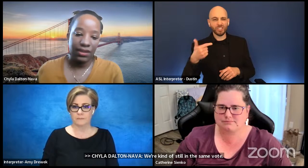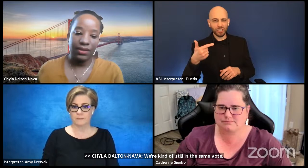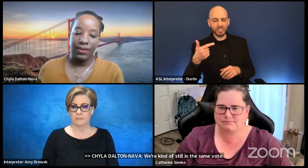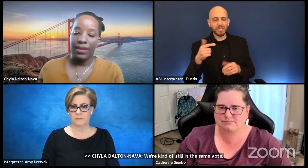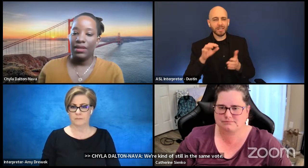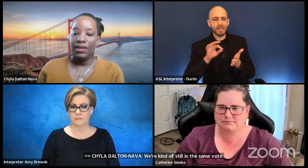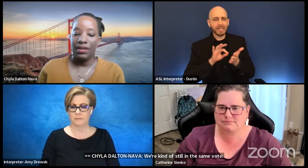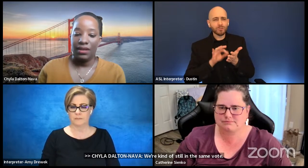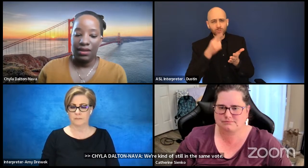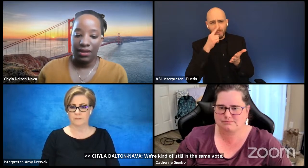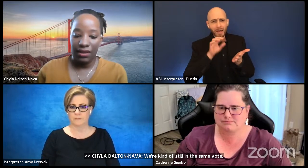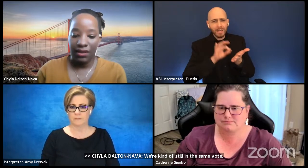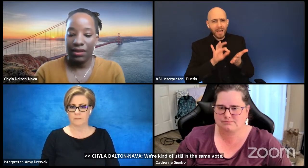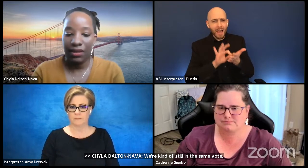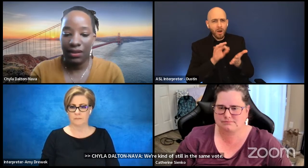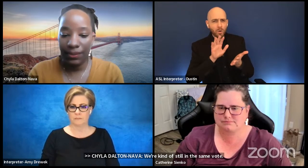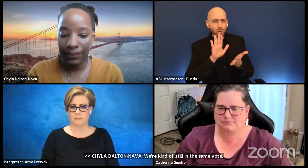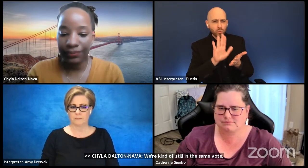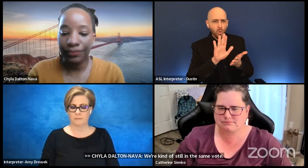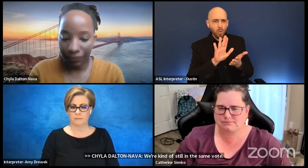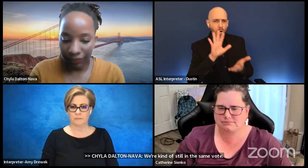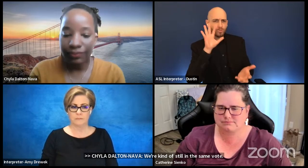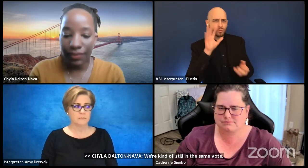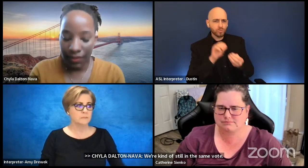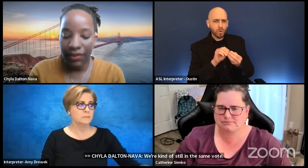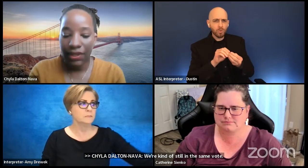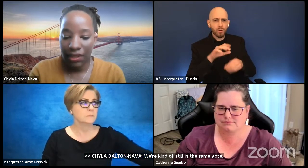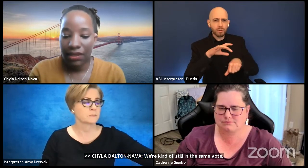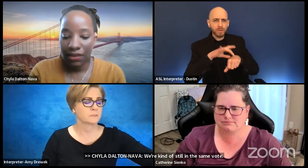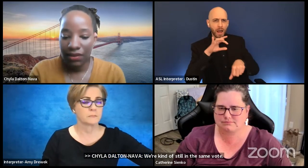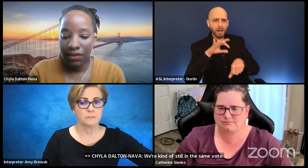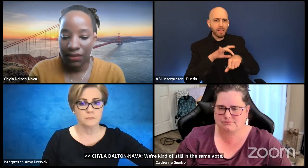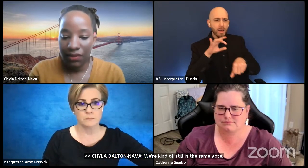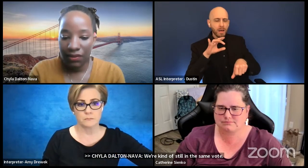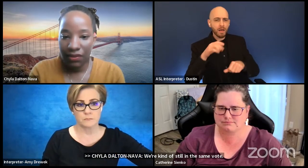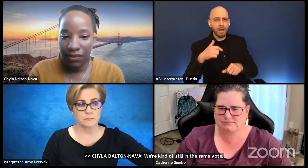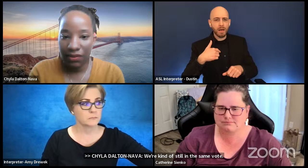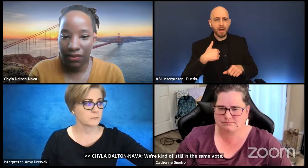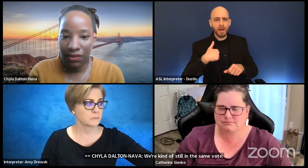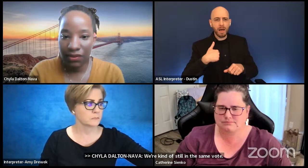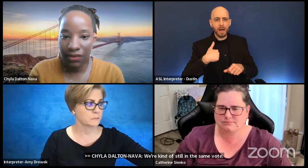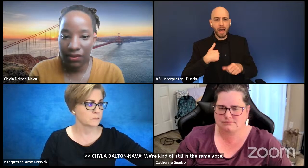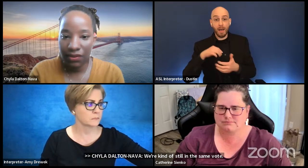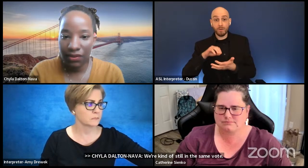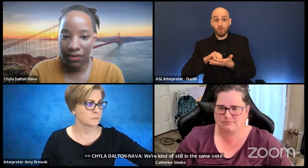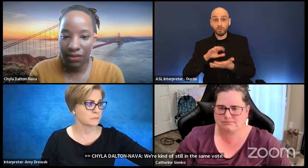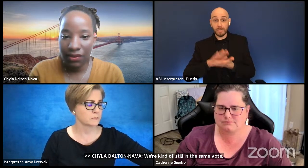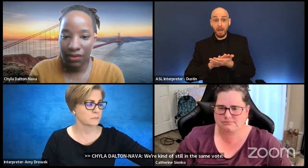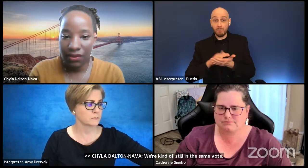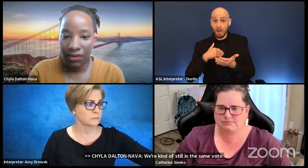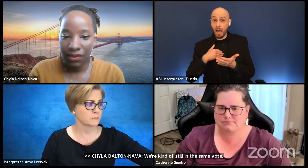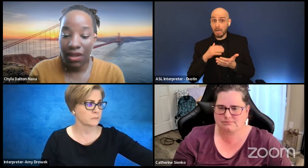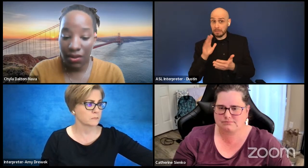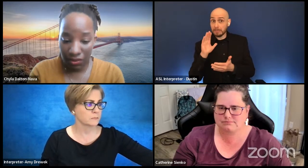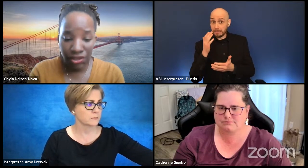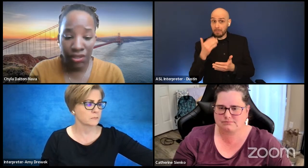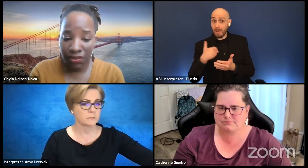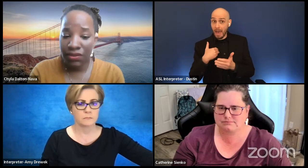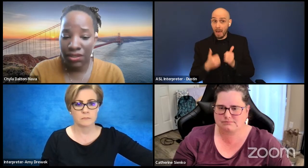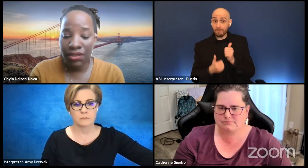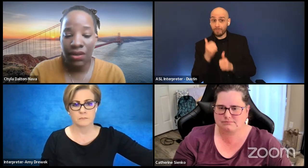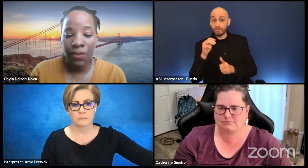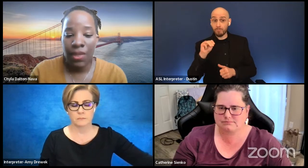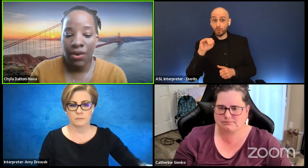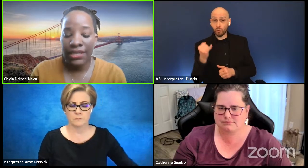read off Kyla, could you read off what you have? Because I have writing it down that there was a majority for Nikki, so Sure,